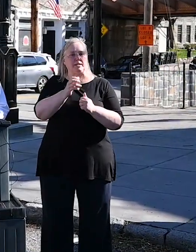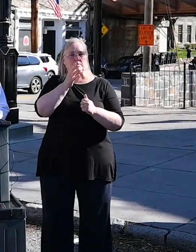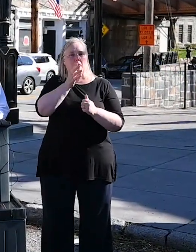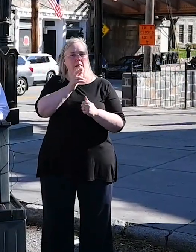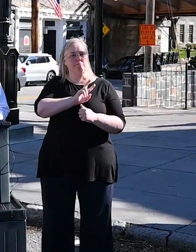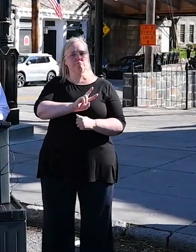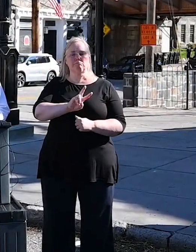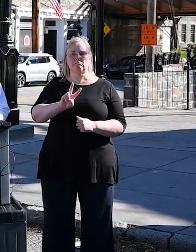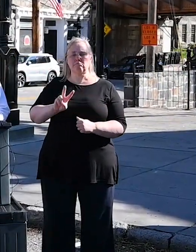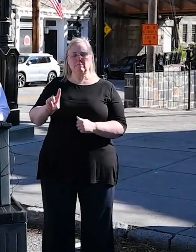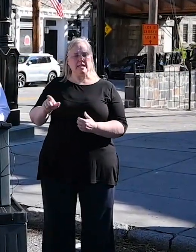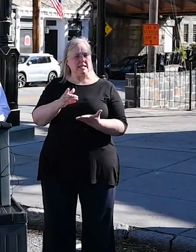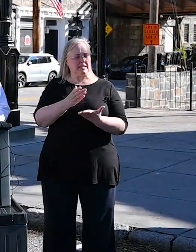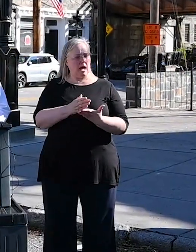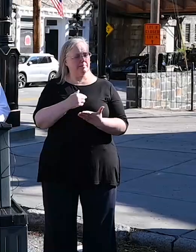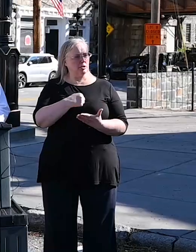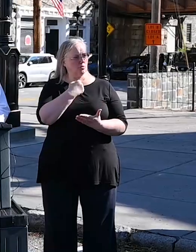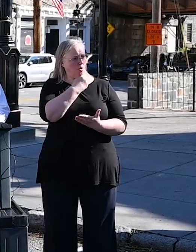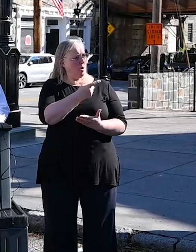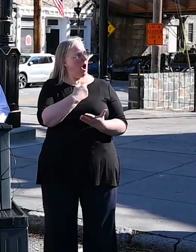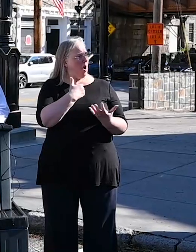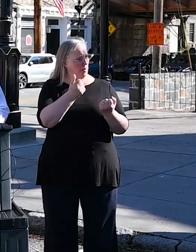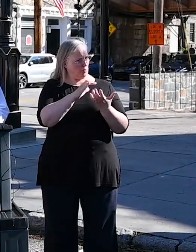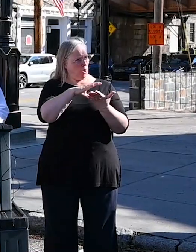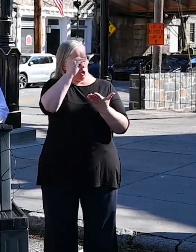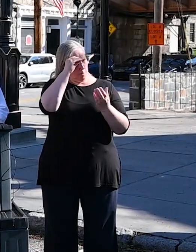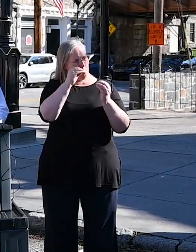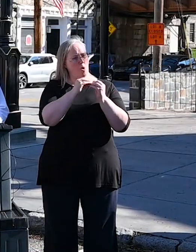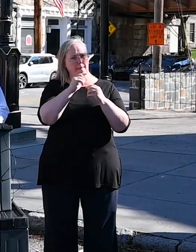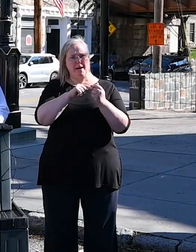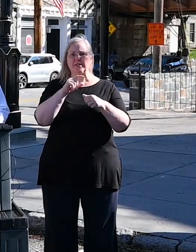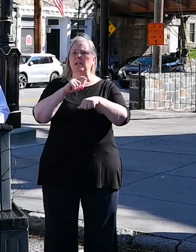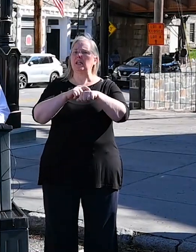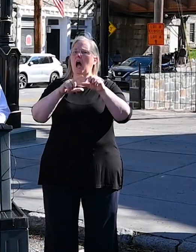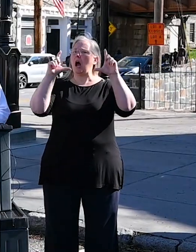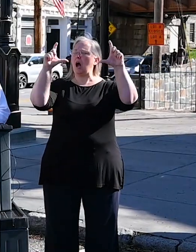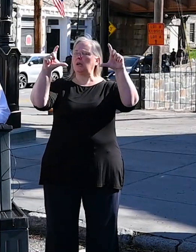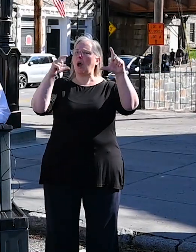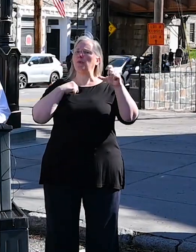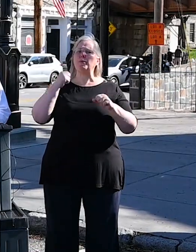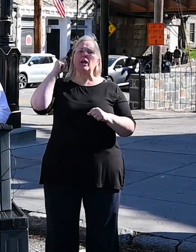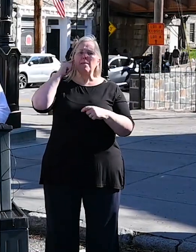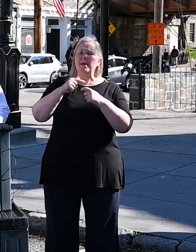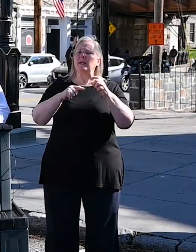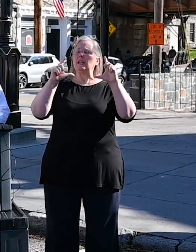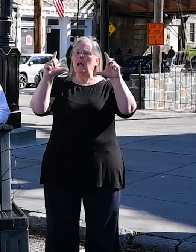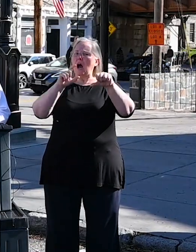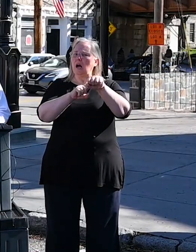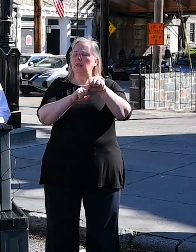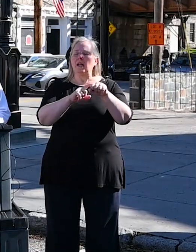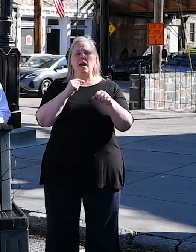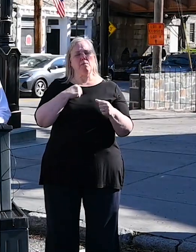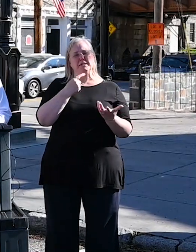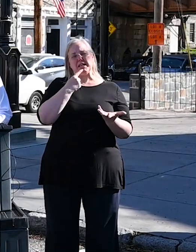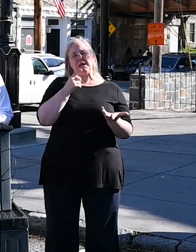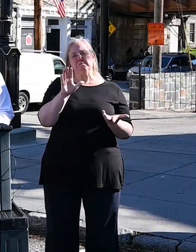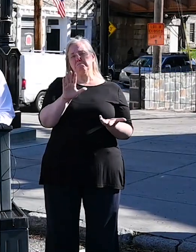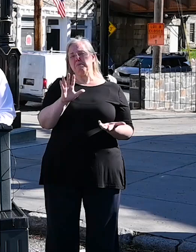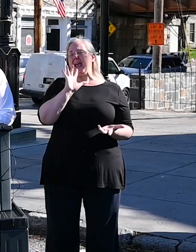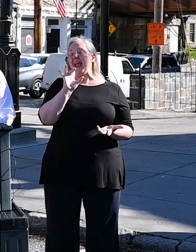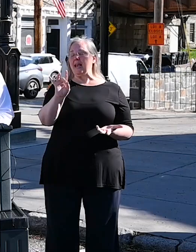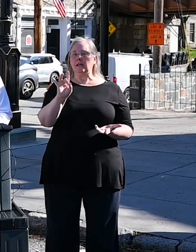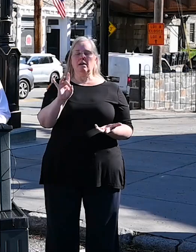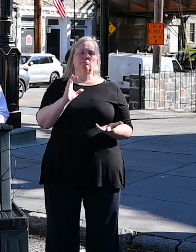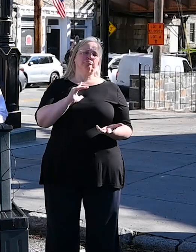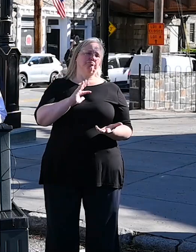And he stopped and he told her, "I want to learn more about the clock. I want to hear about the clock." And I want to say he was 8 years old. It was